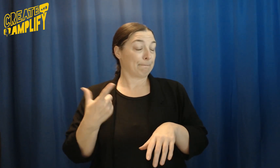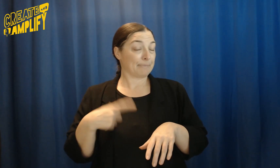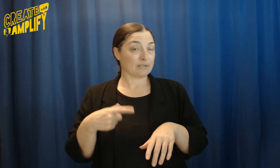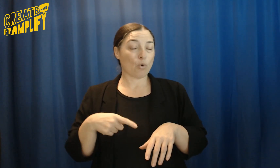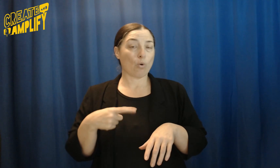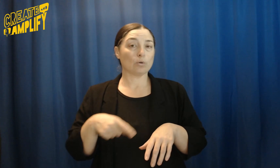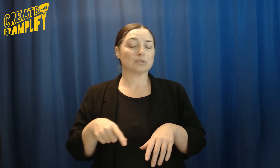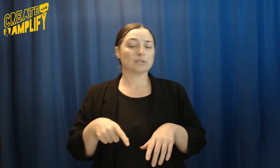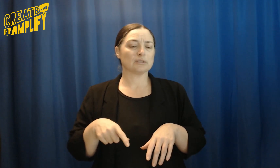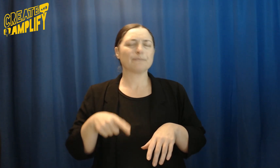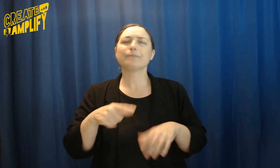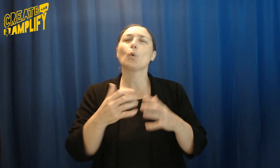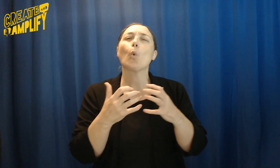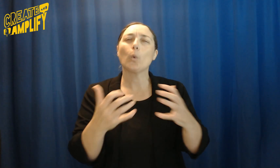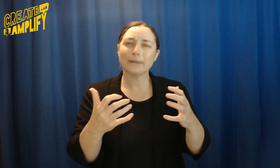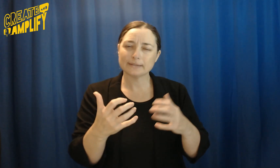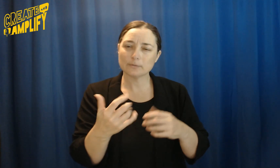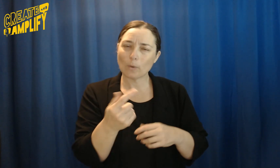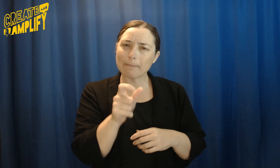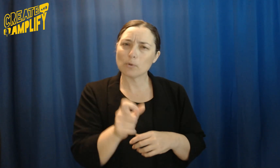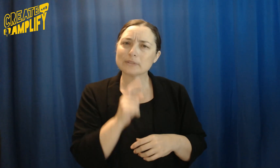someone in the audience said, you should make a book.